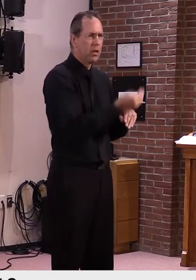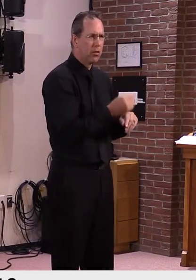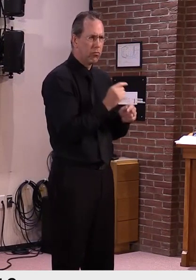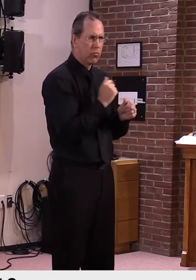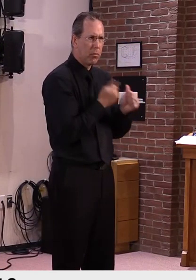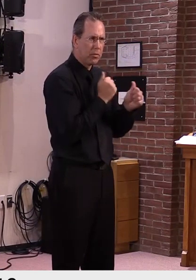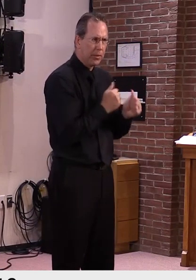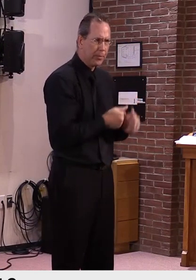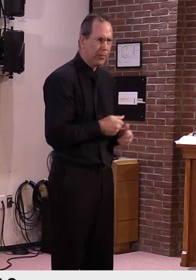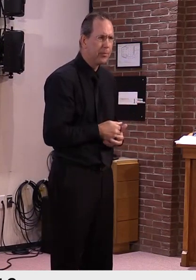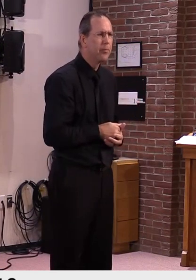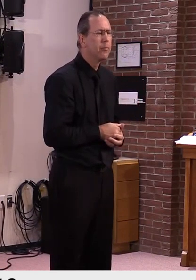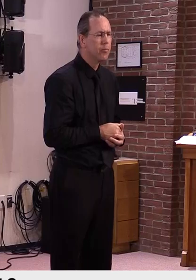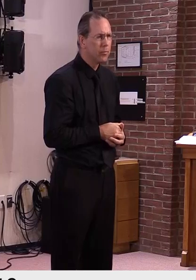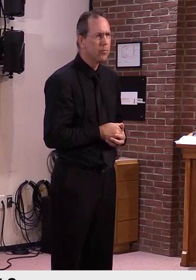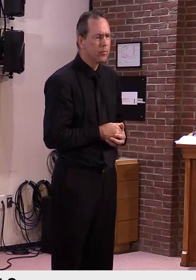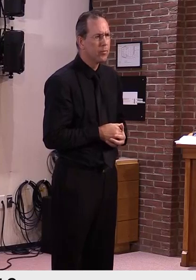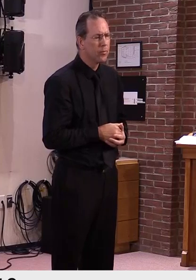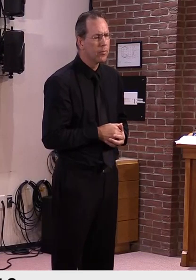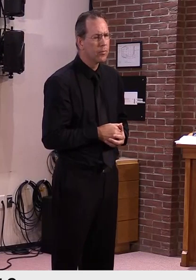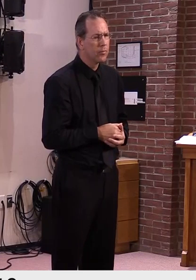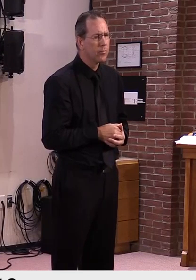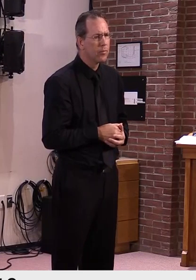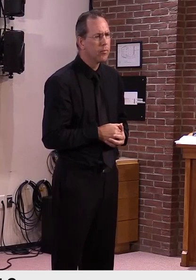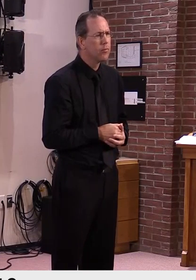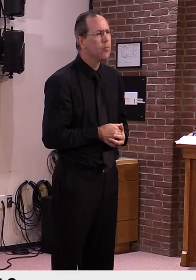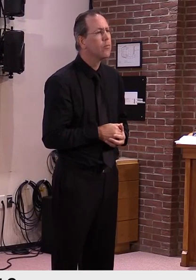I don't believe that case would be updated until